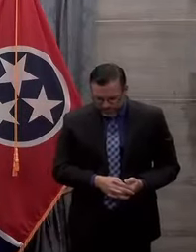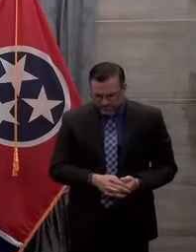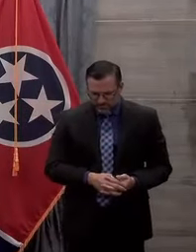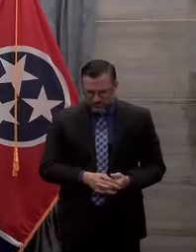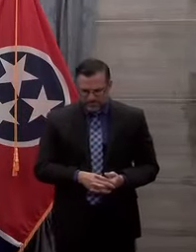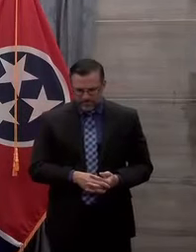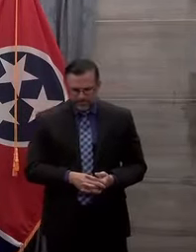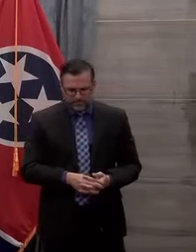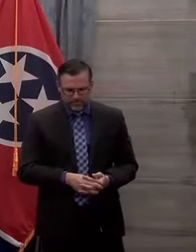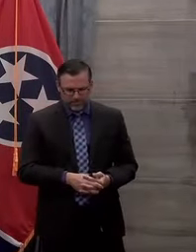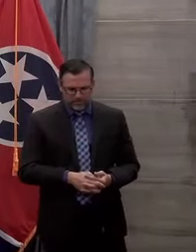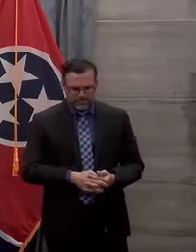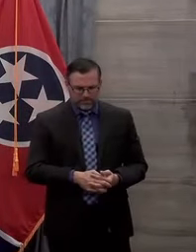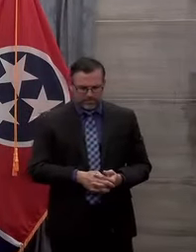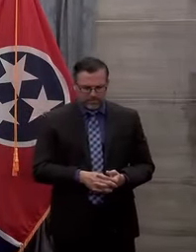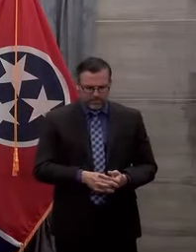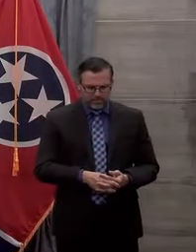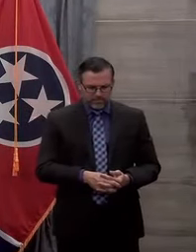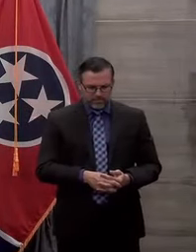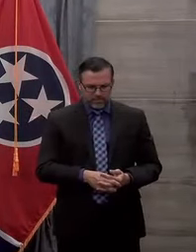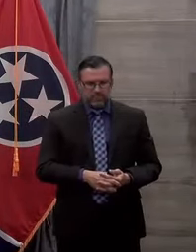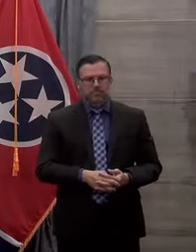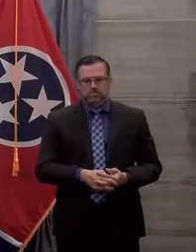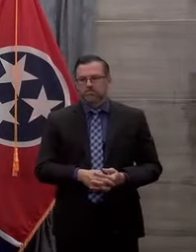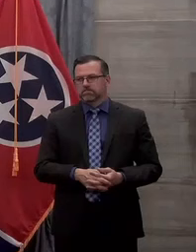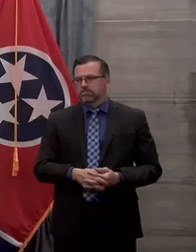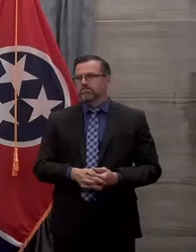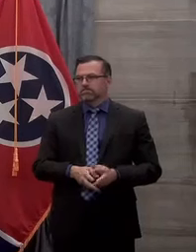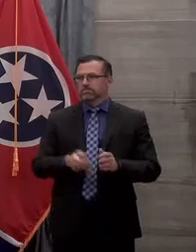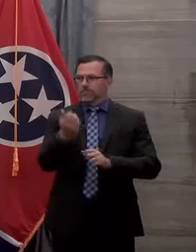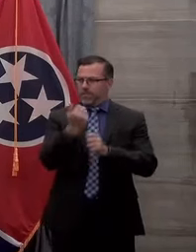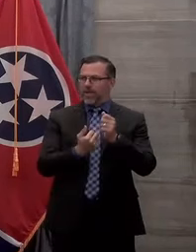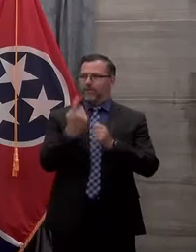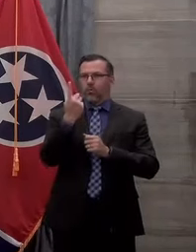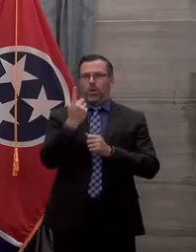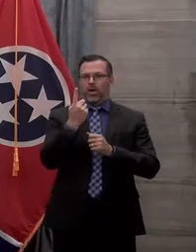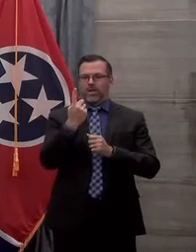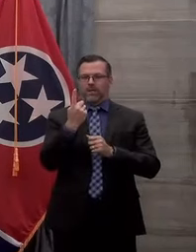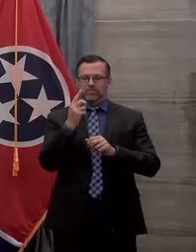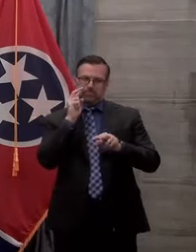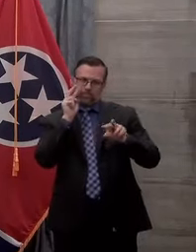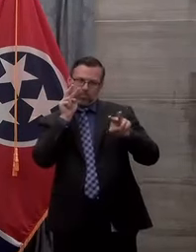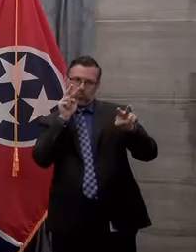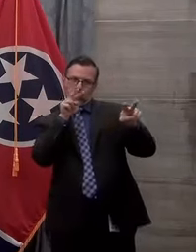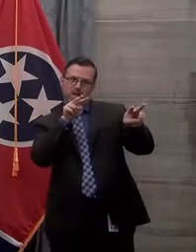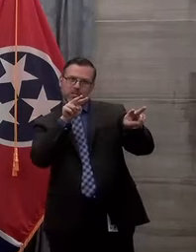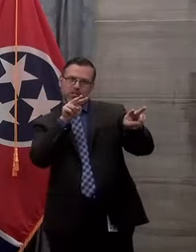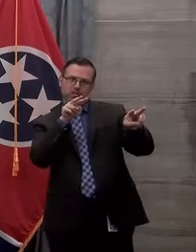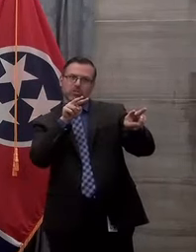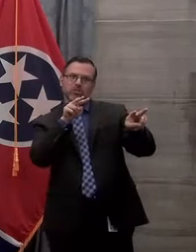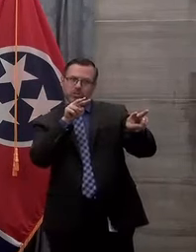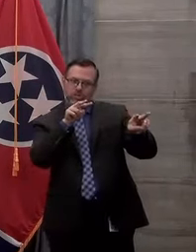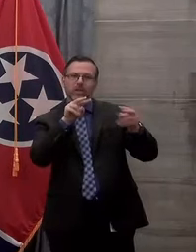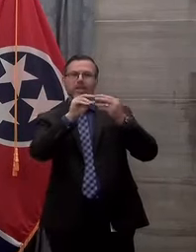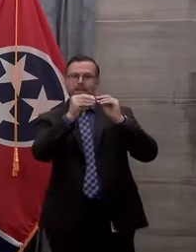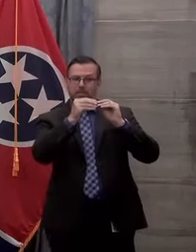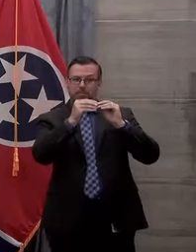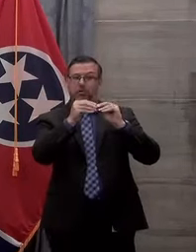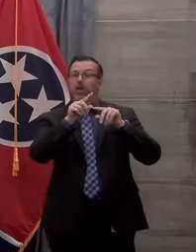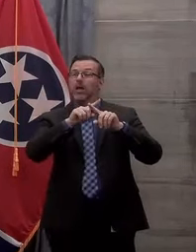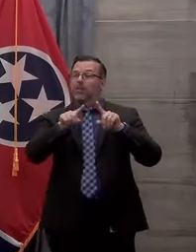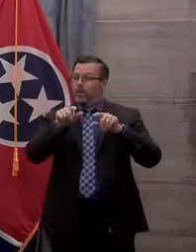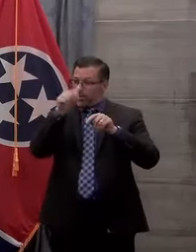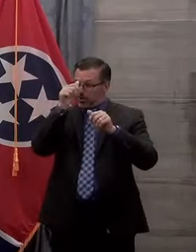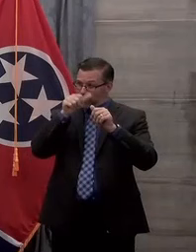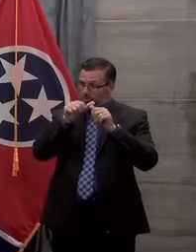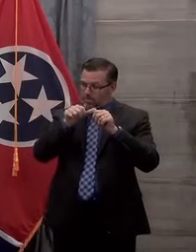Sure. I think that's something that's on everyone's radar, and so we're watching it very closely. But I'll point you back to something